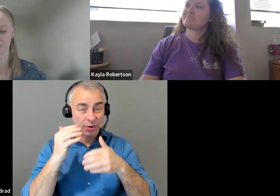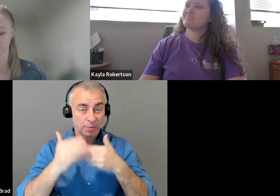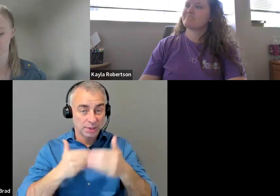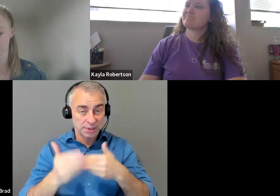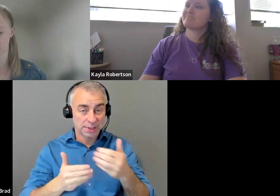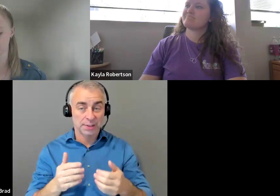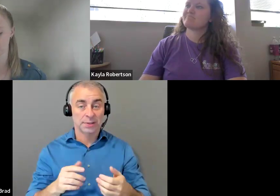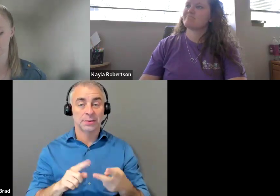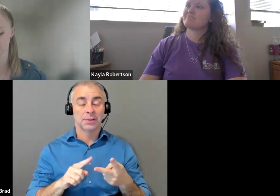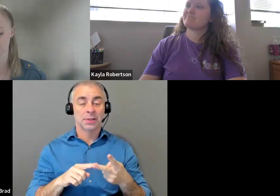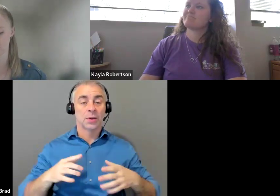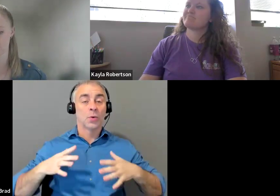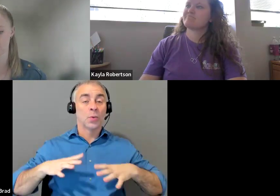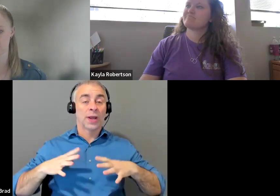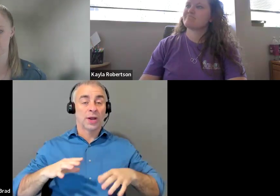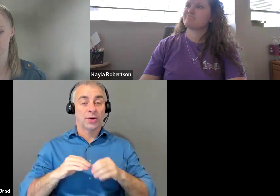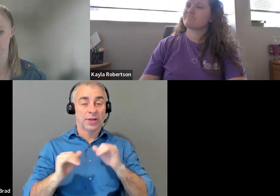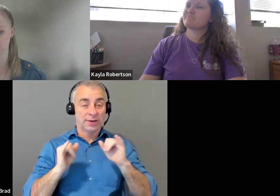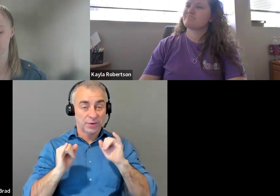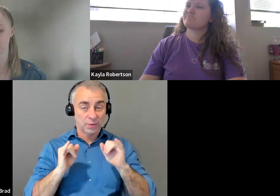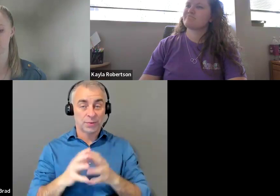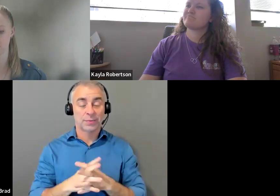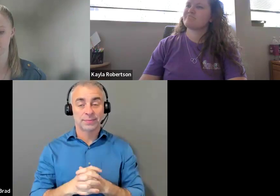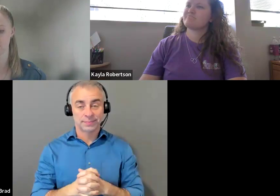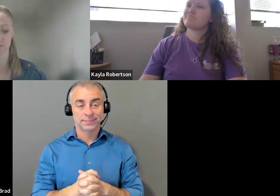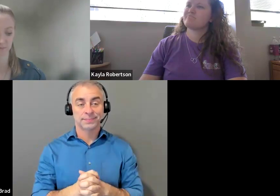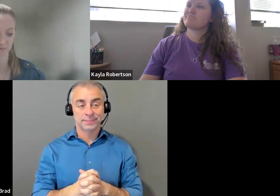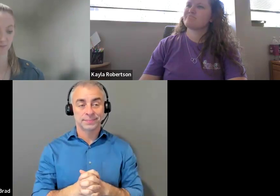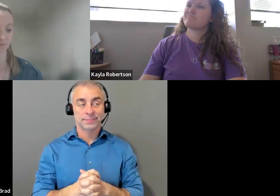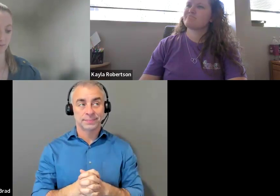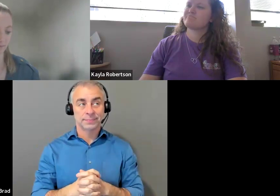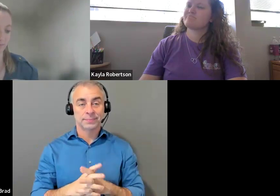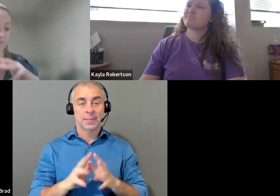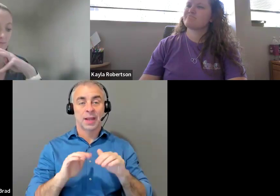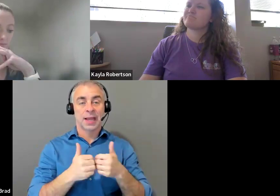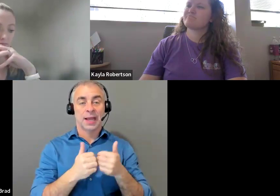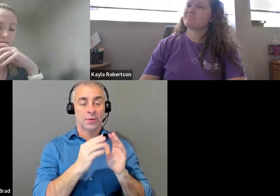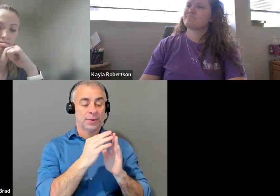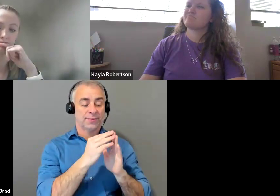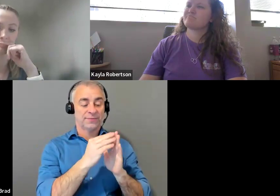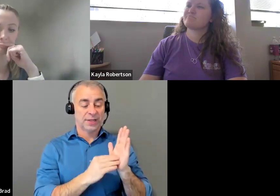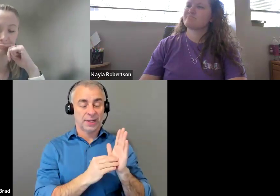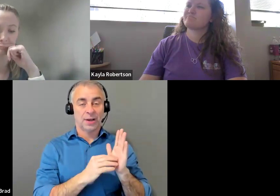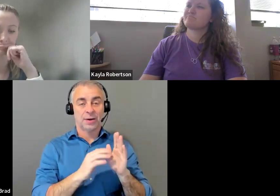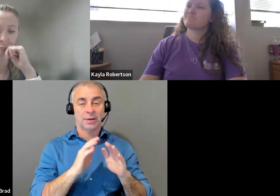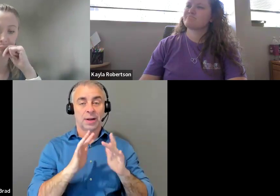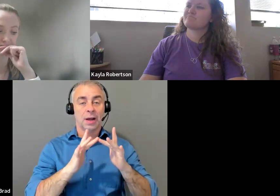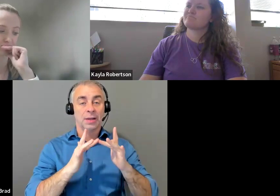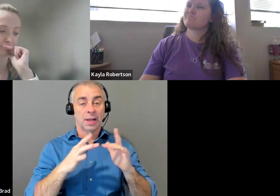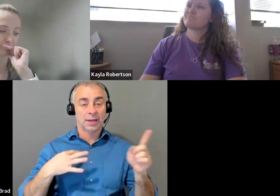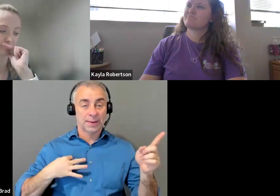you would wear to that interview, the attire, how you would fill out an actual online